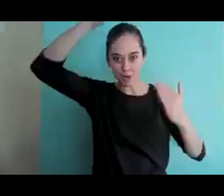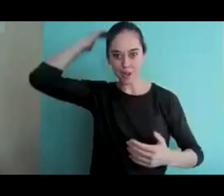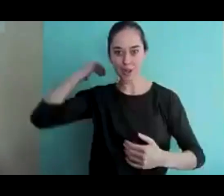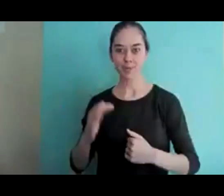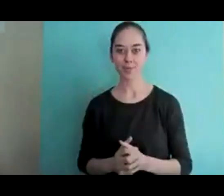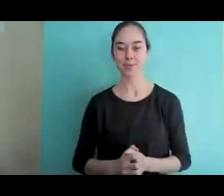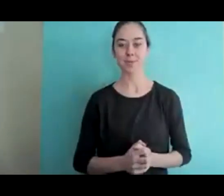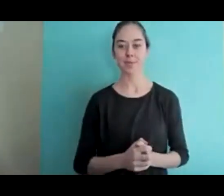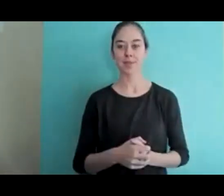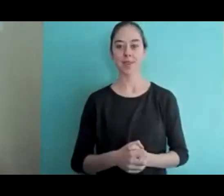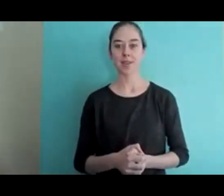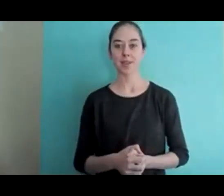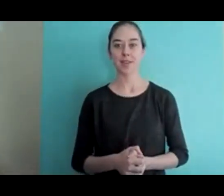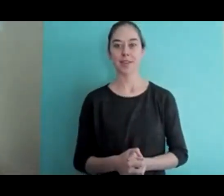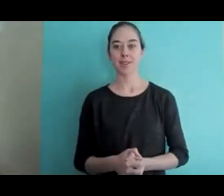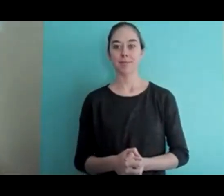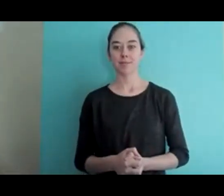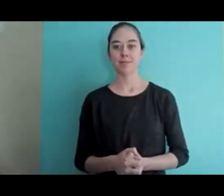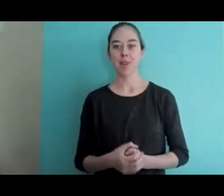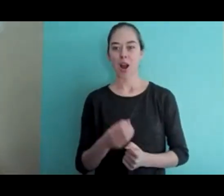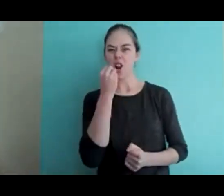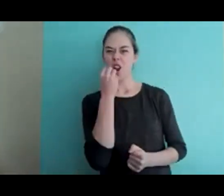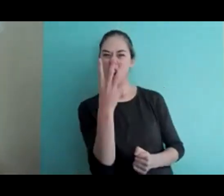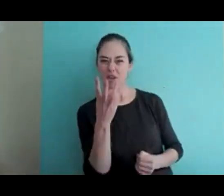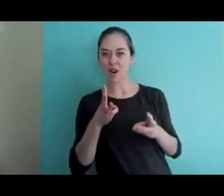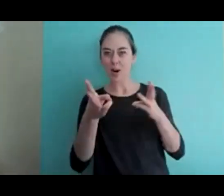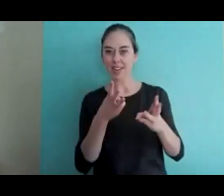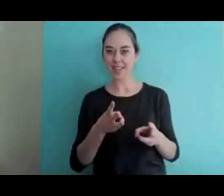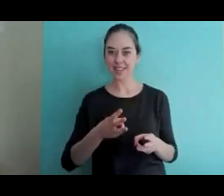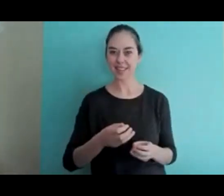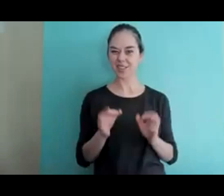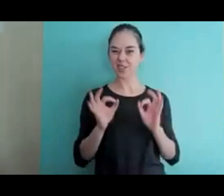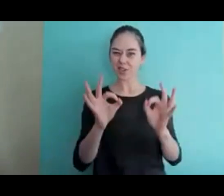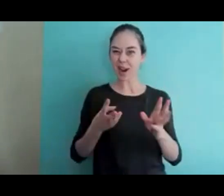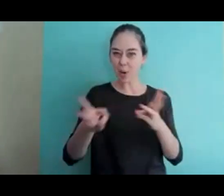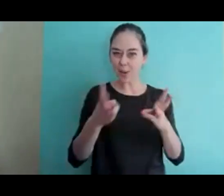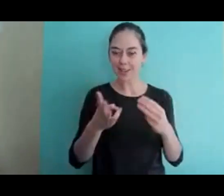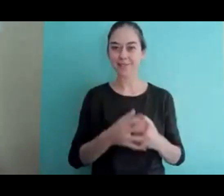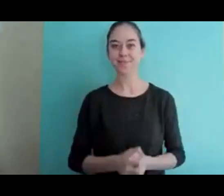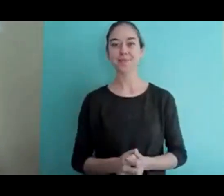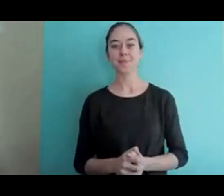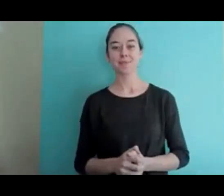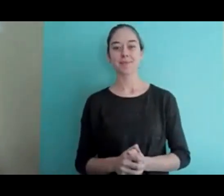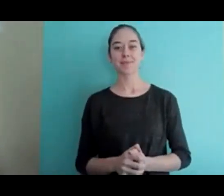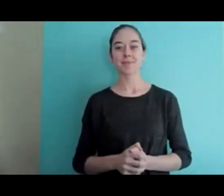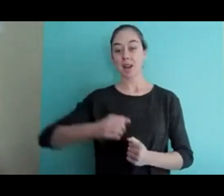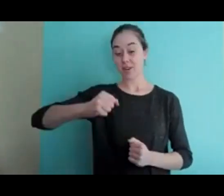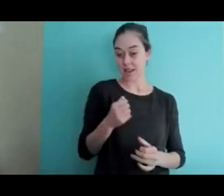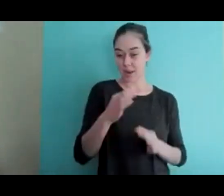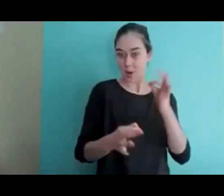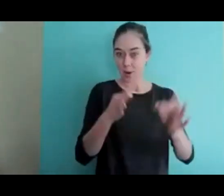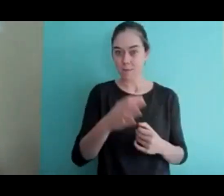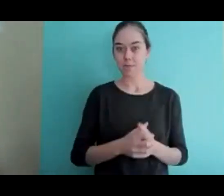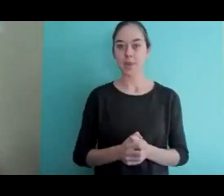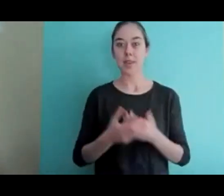Lovely, lovely work. Come on, we're going great. Yeah, keep it going there now, folks.